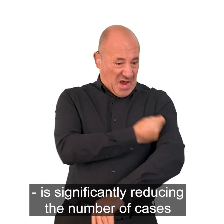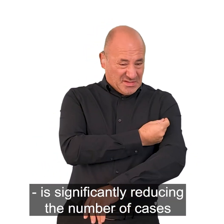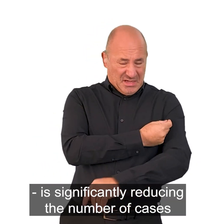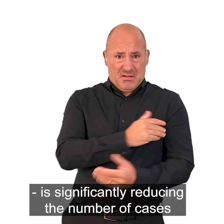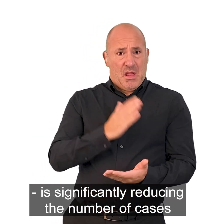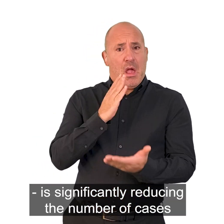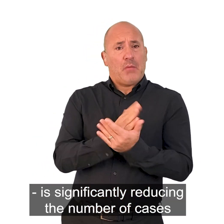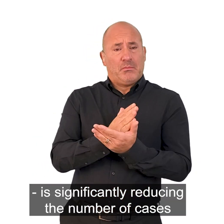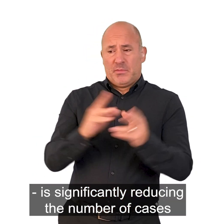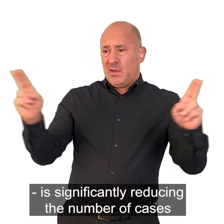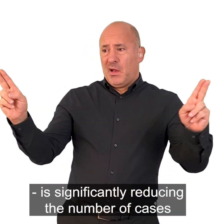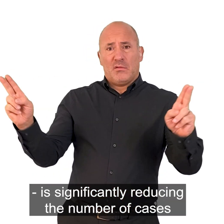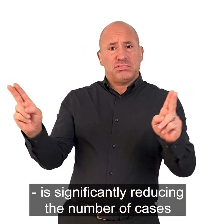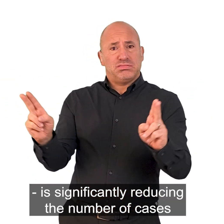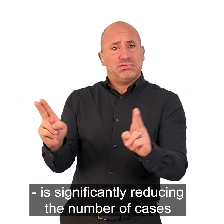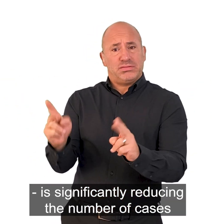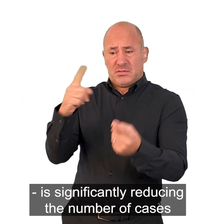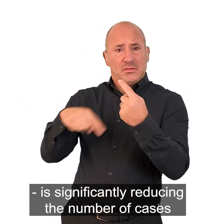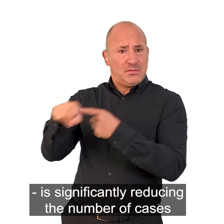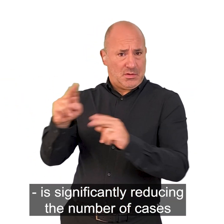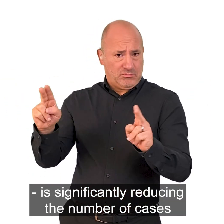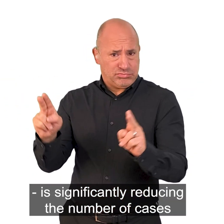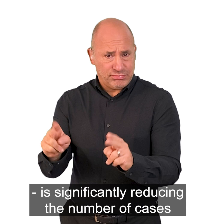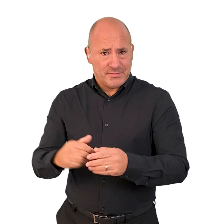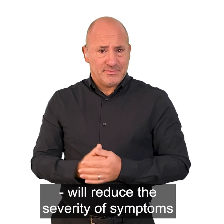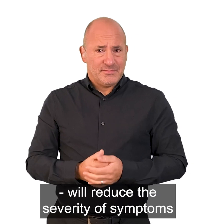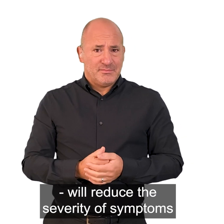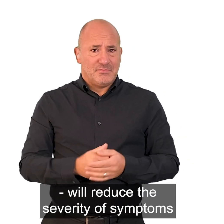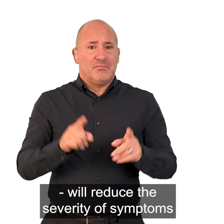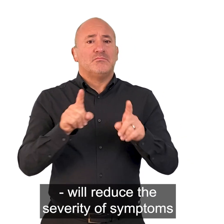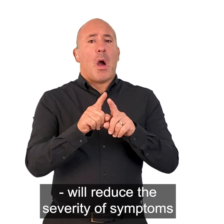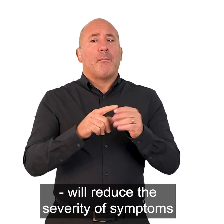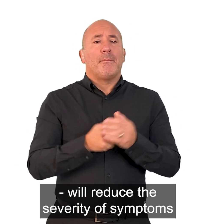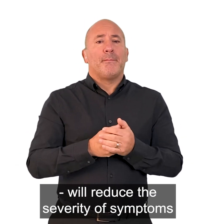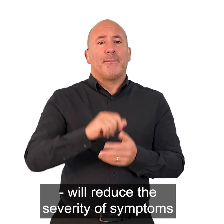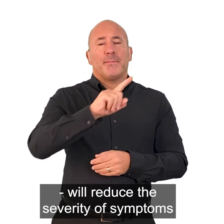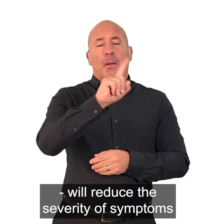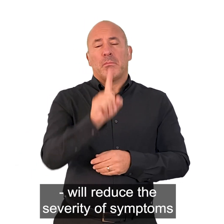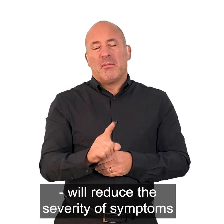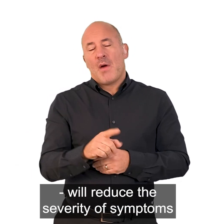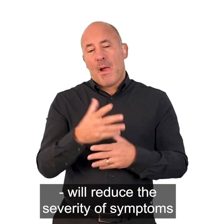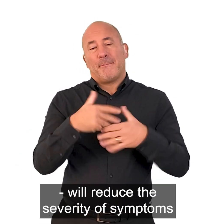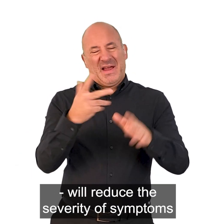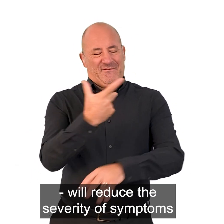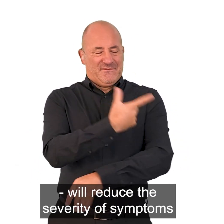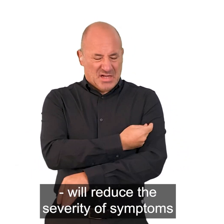is significantly reducing the number of cases, will reduce the severity of